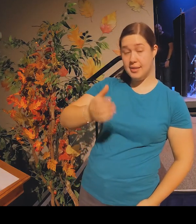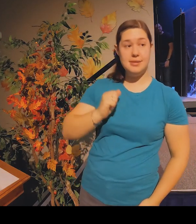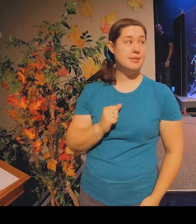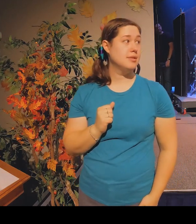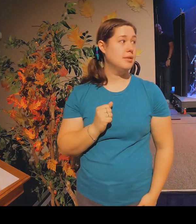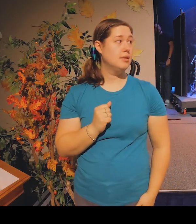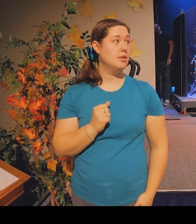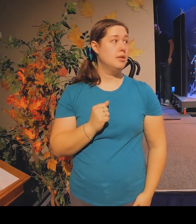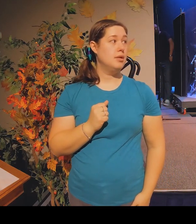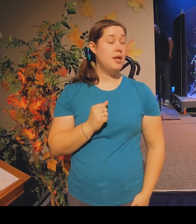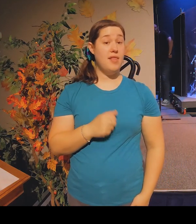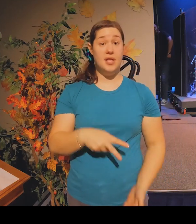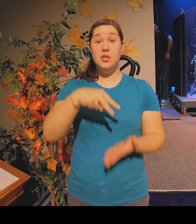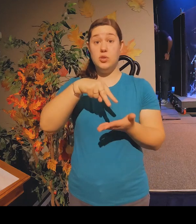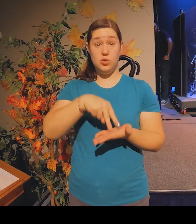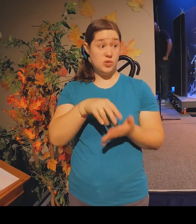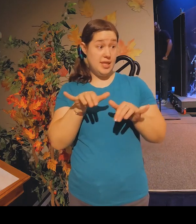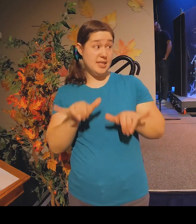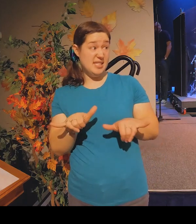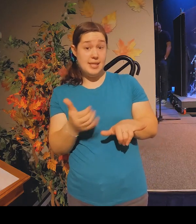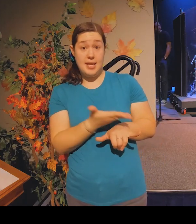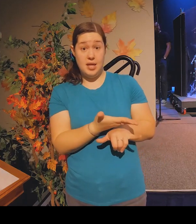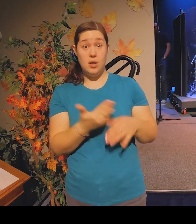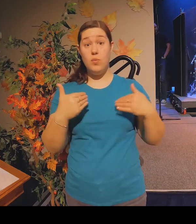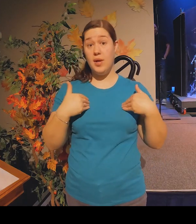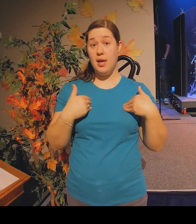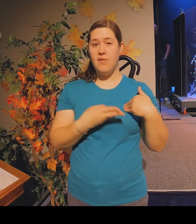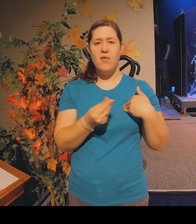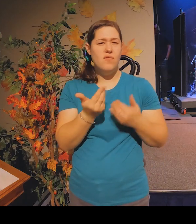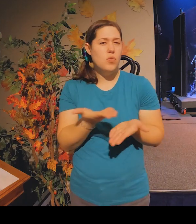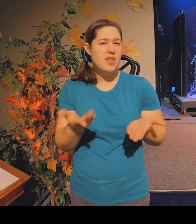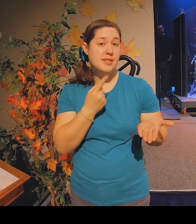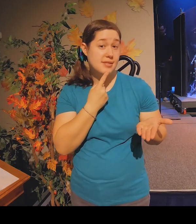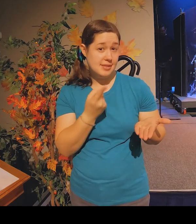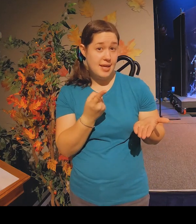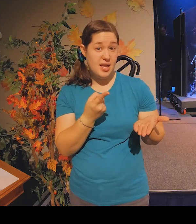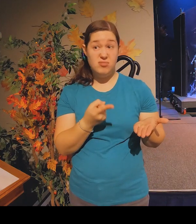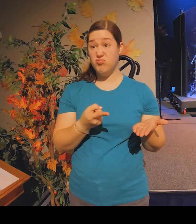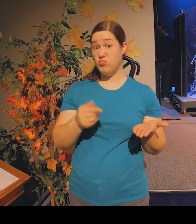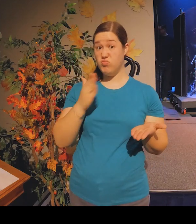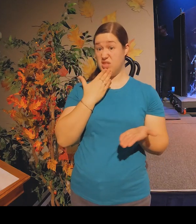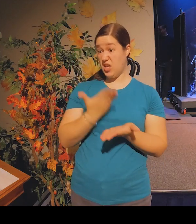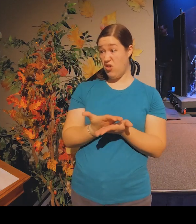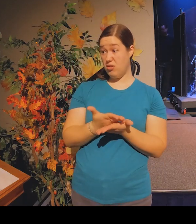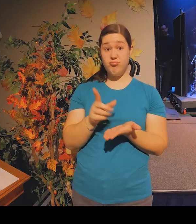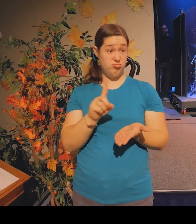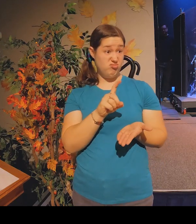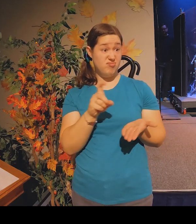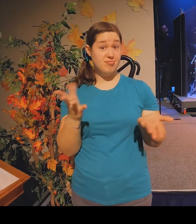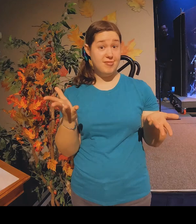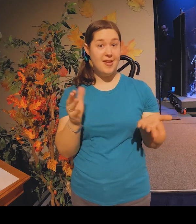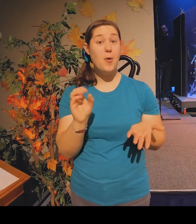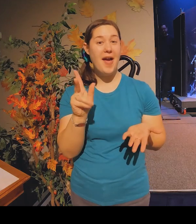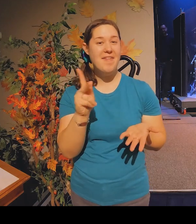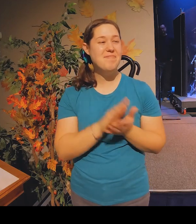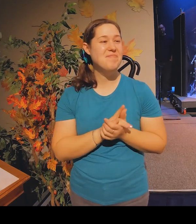you to remain up here because we have a few words for you, okay? Does that sound good? All right.